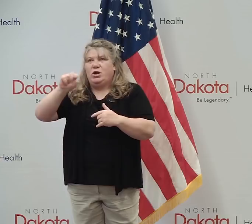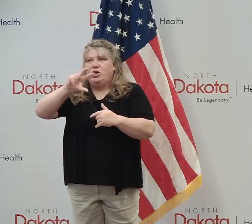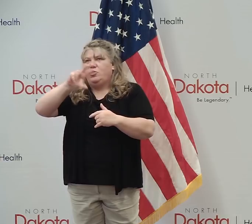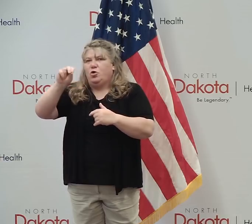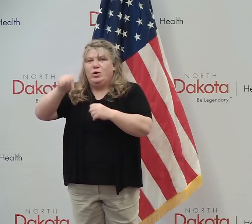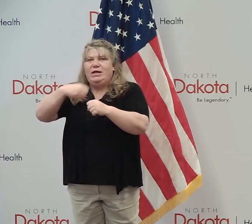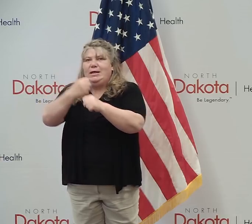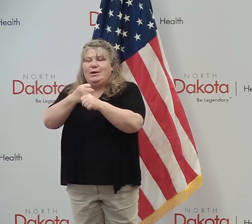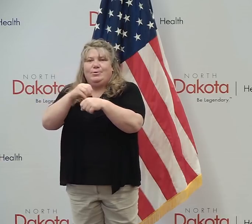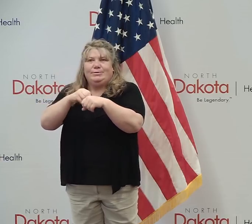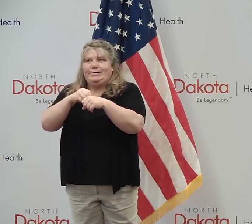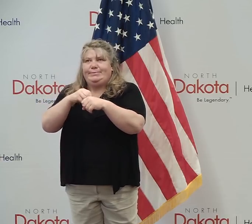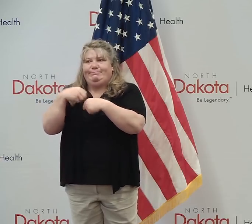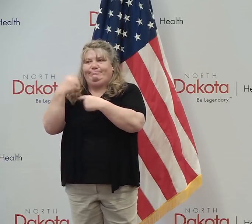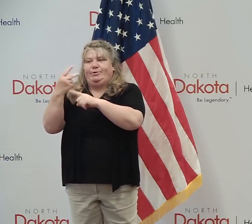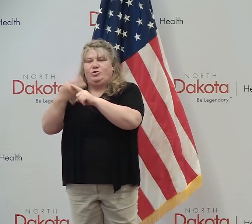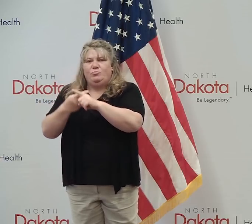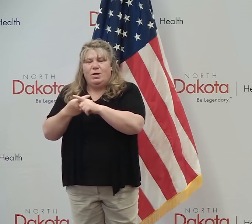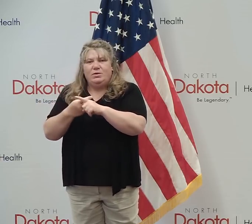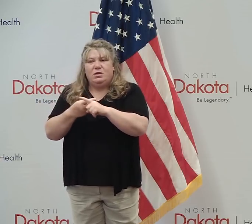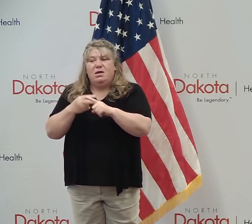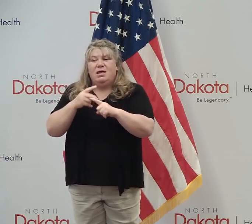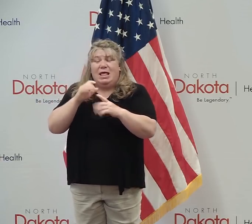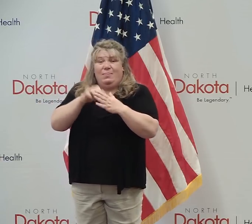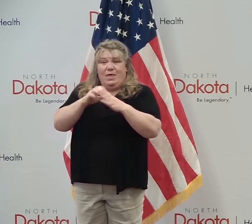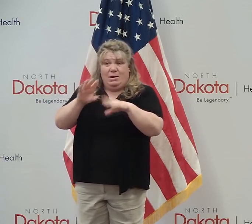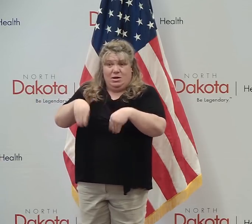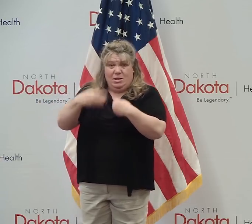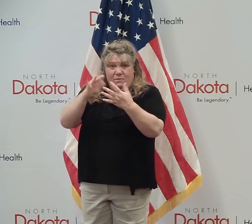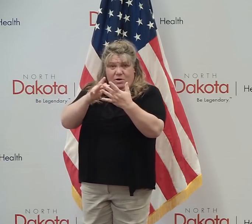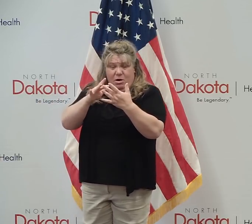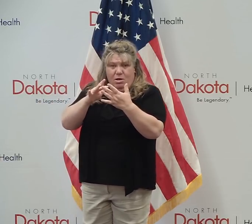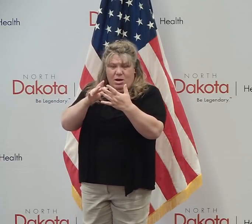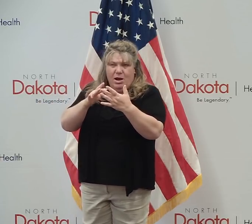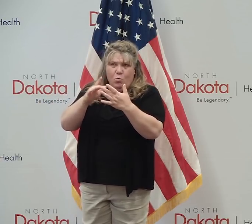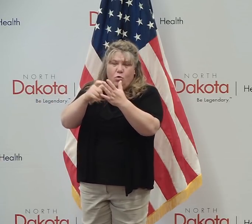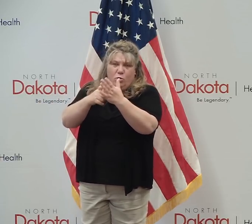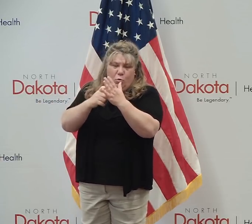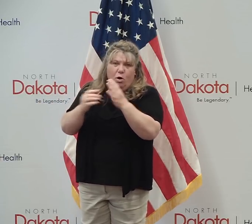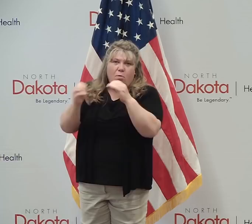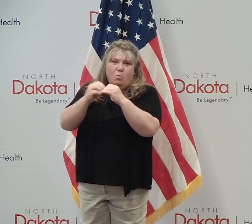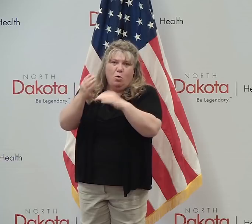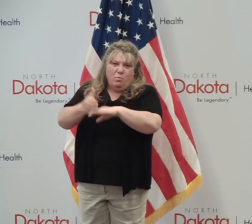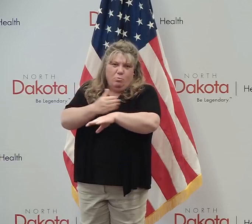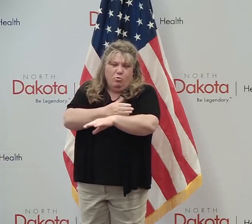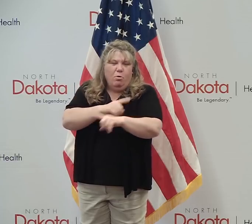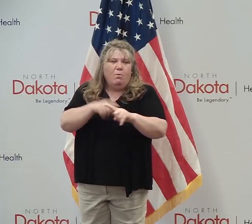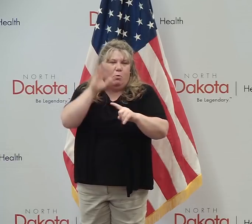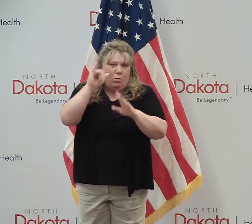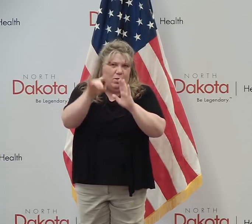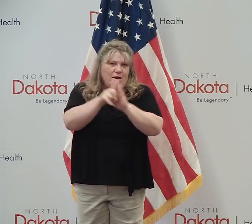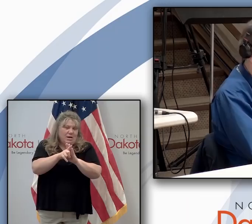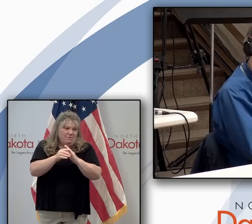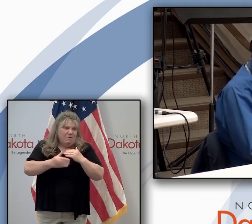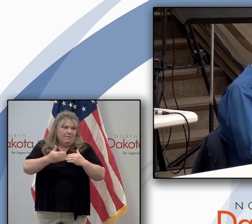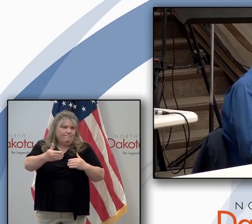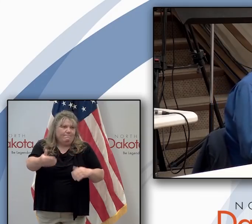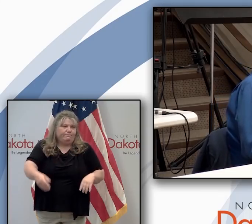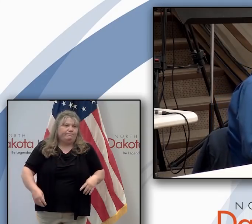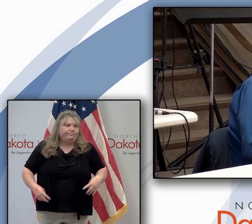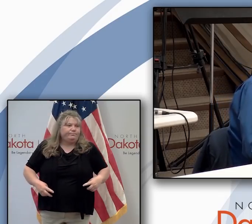lot of improvement in that delivery, but we'll identify and vet that out. Thanks.